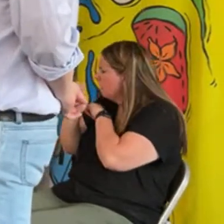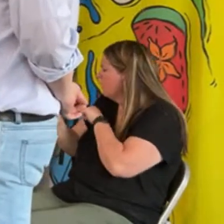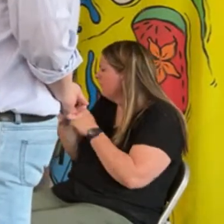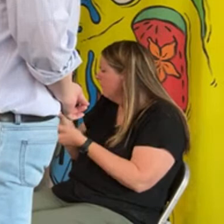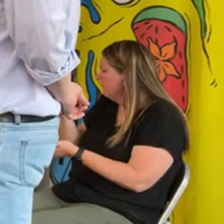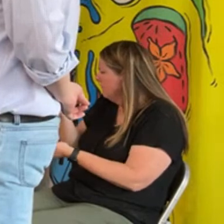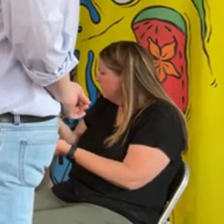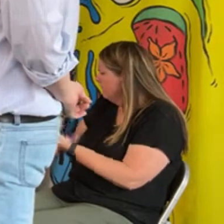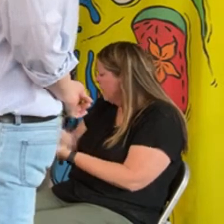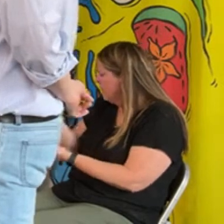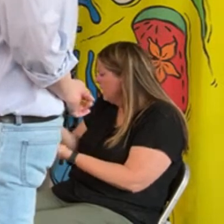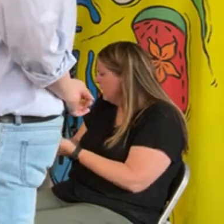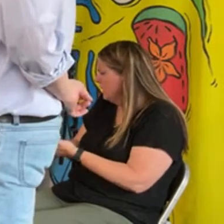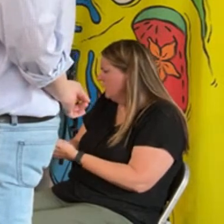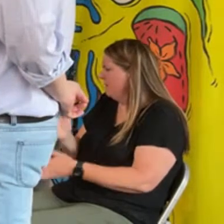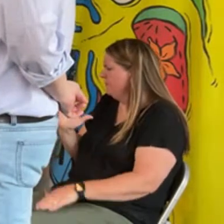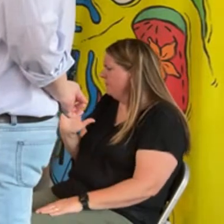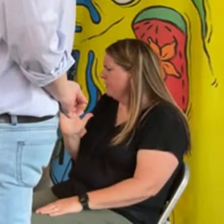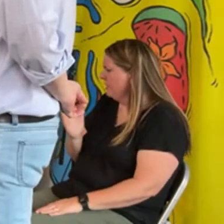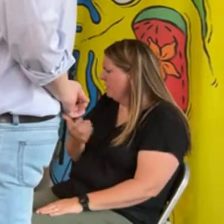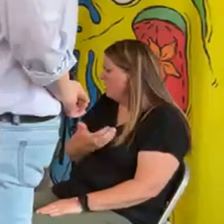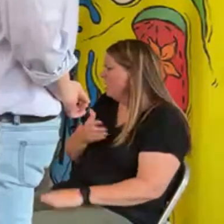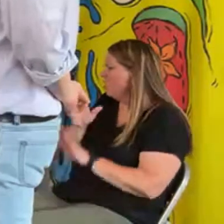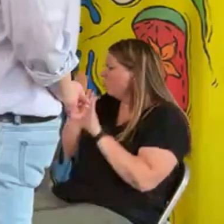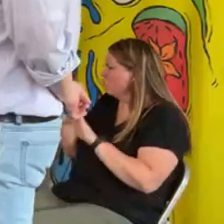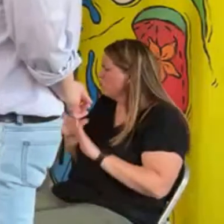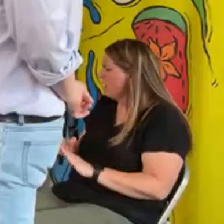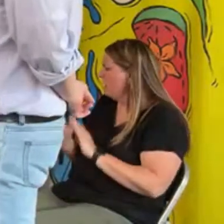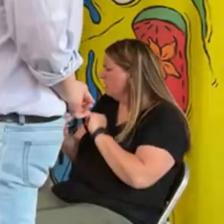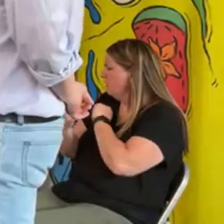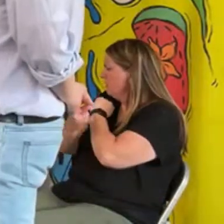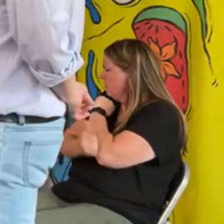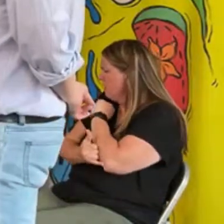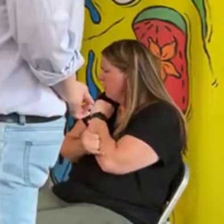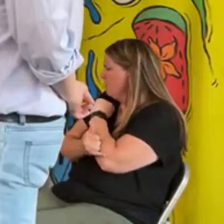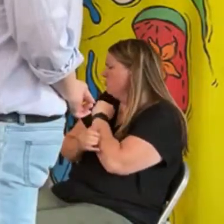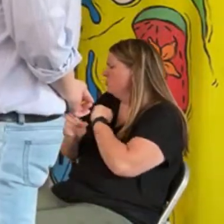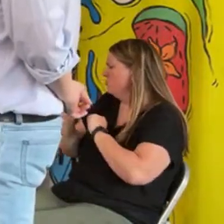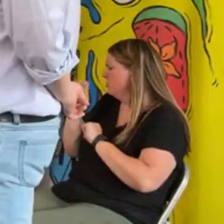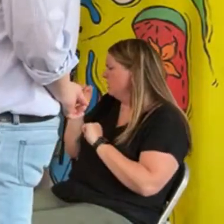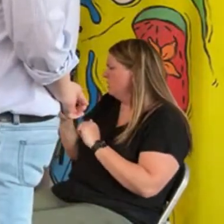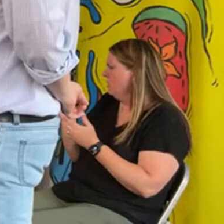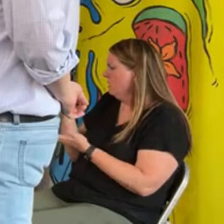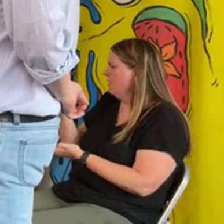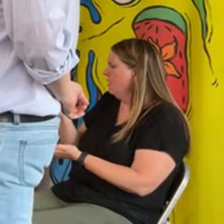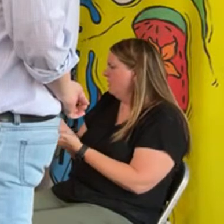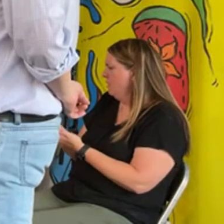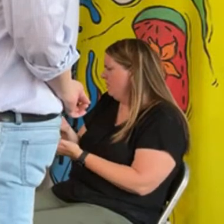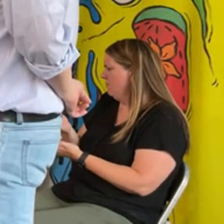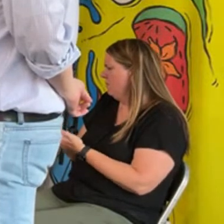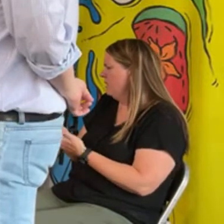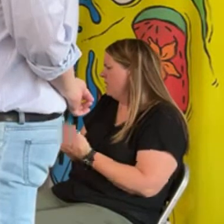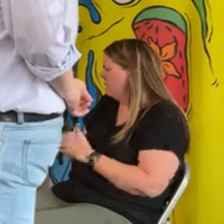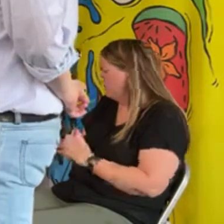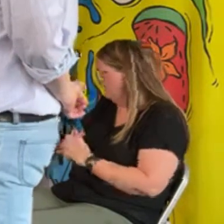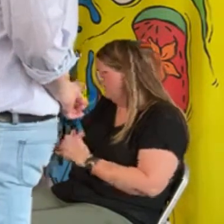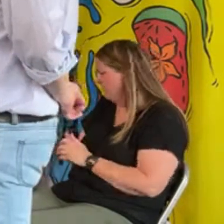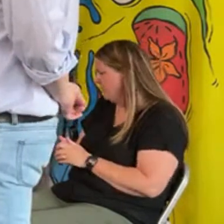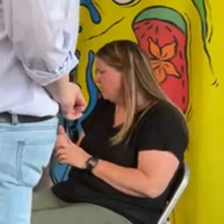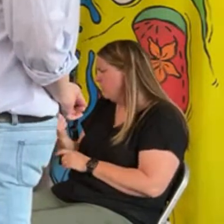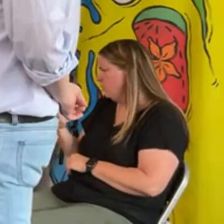country of money, our great country of